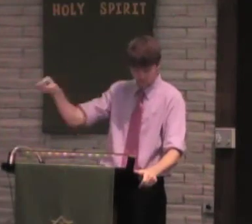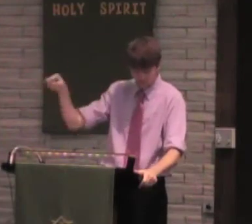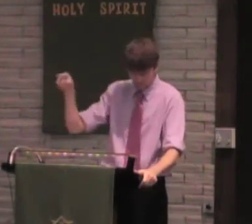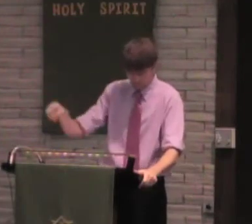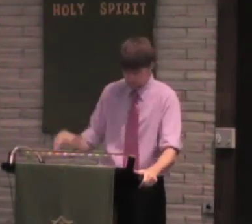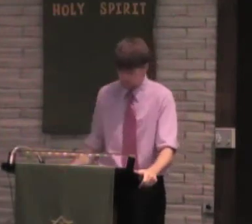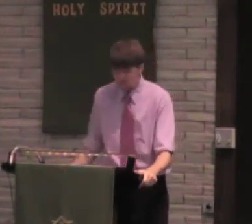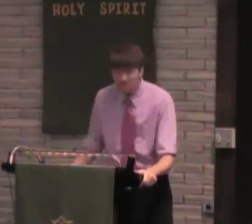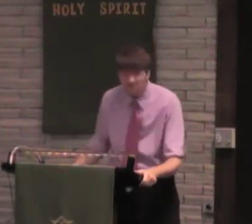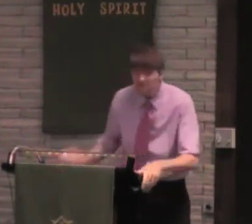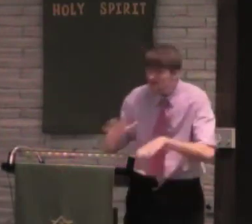about.